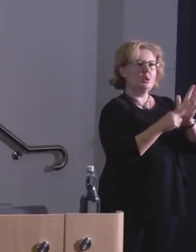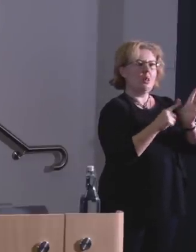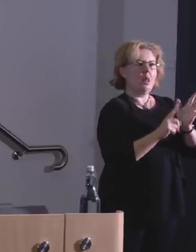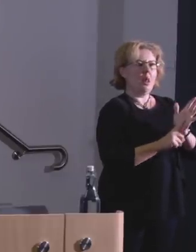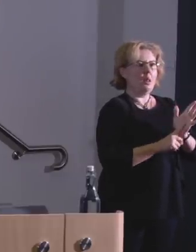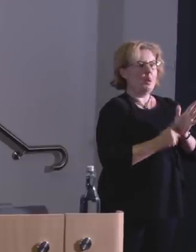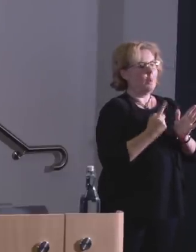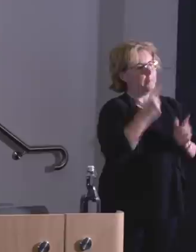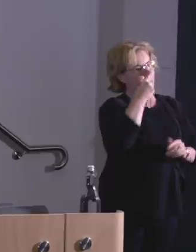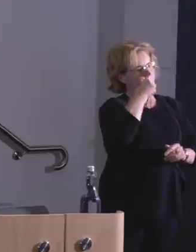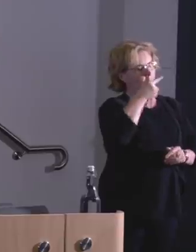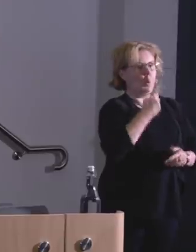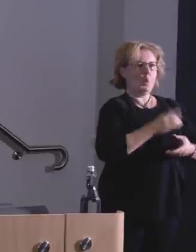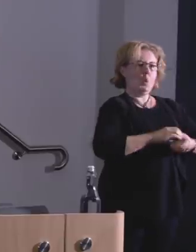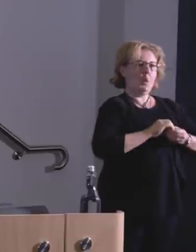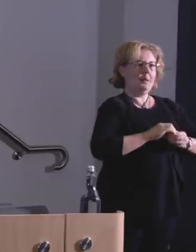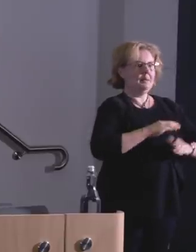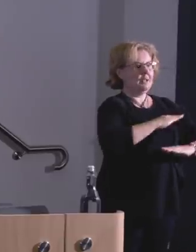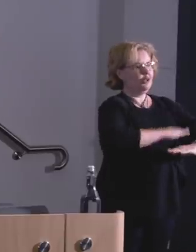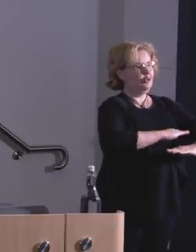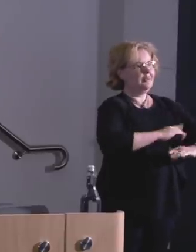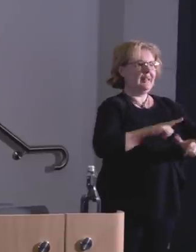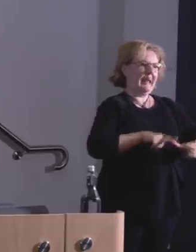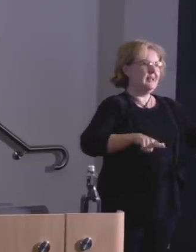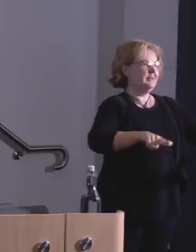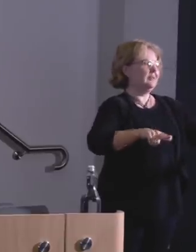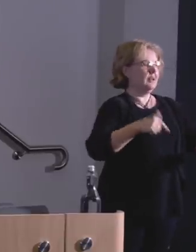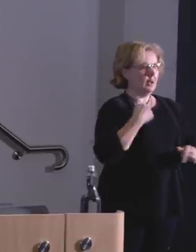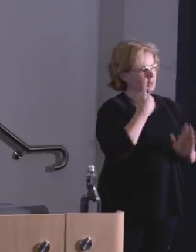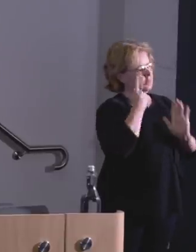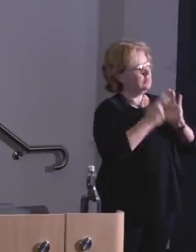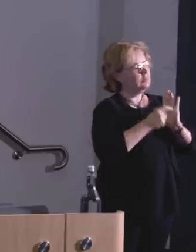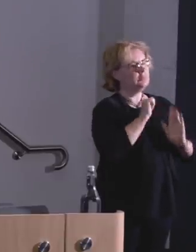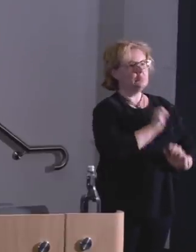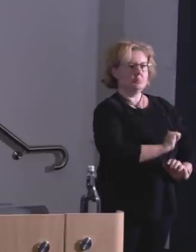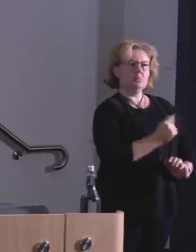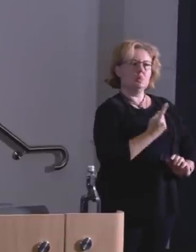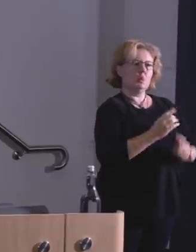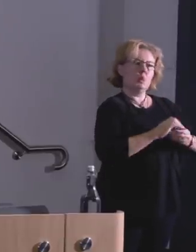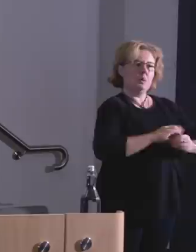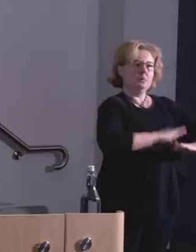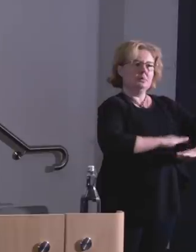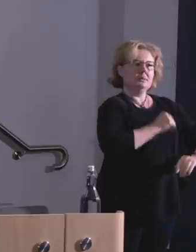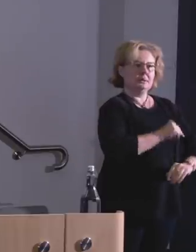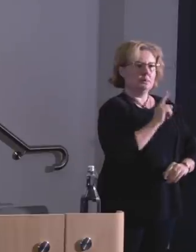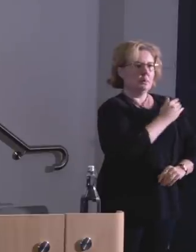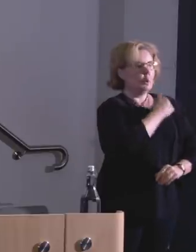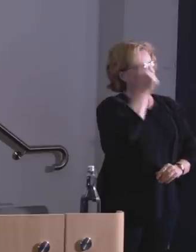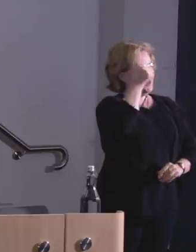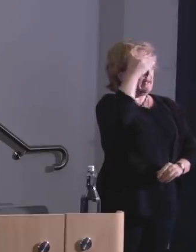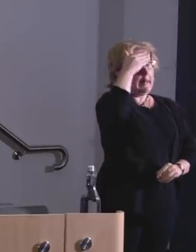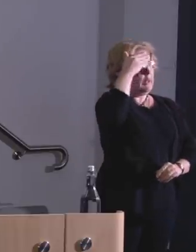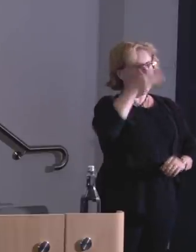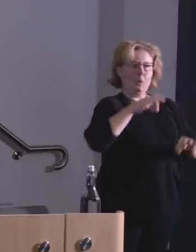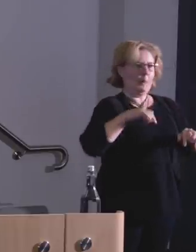do acknowledge the traditional landowners this morning, although the elder is not present